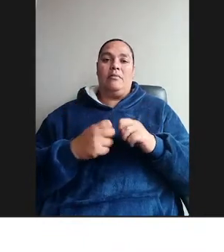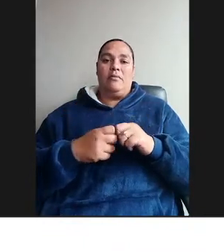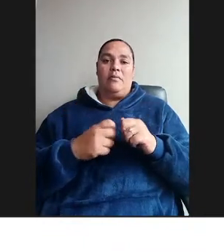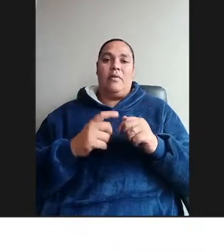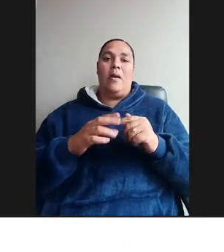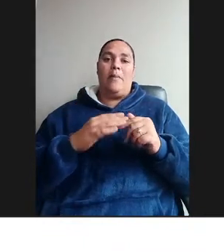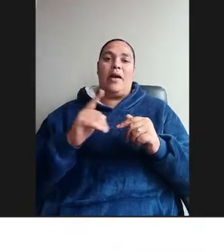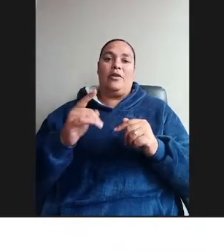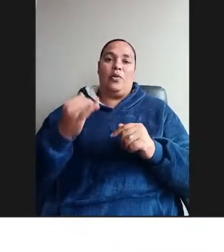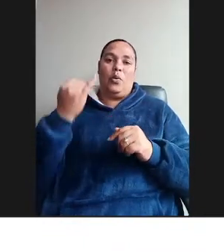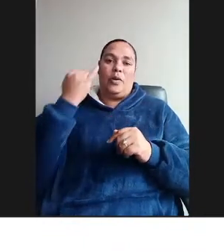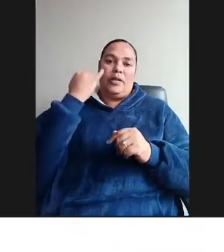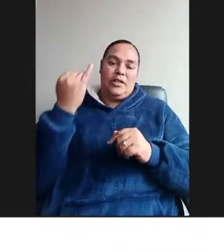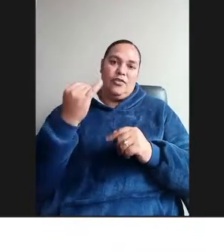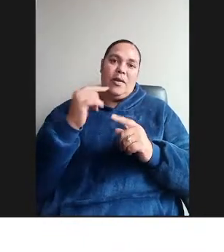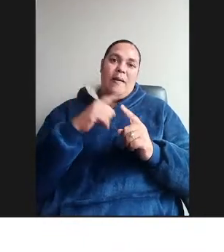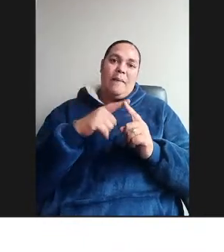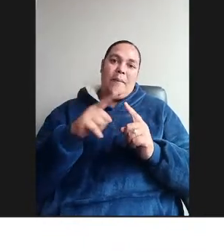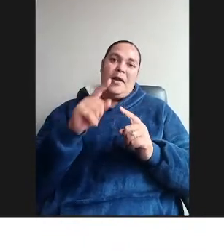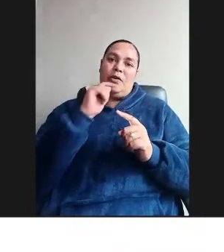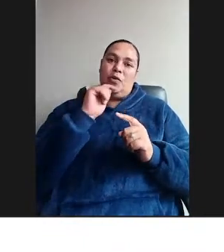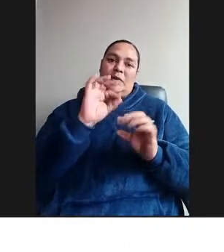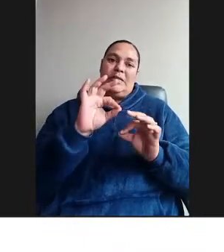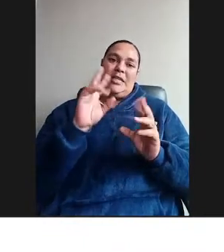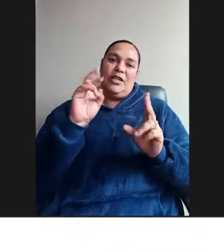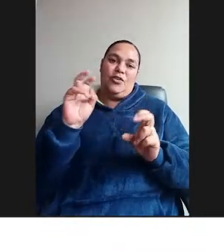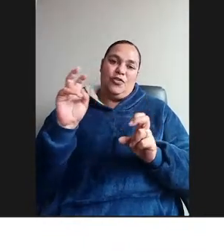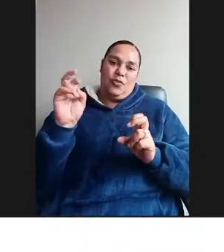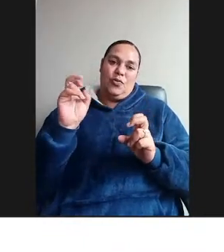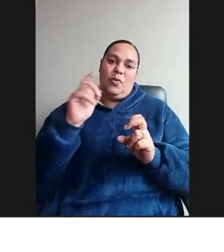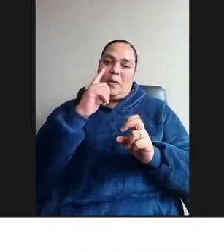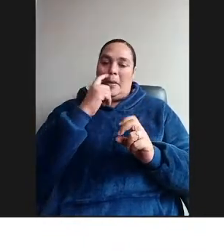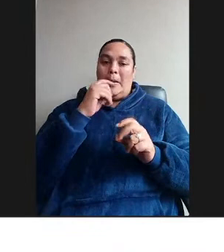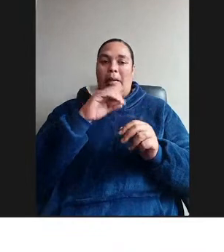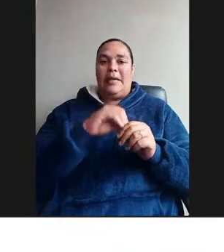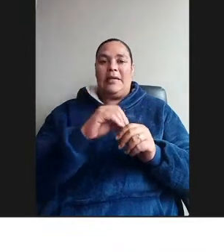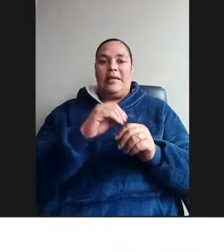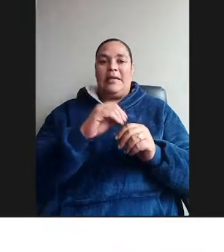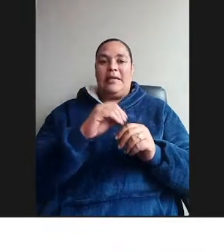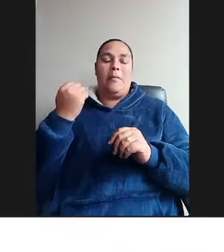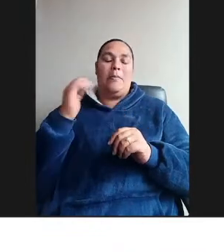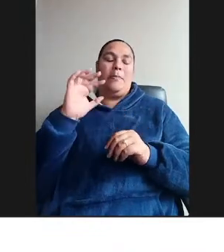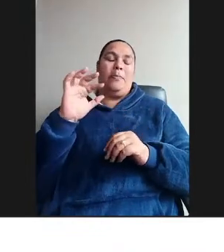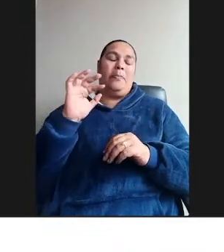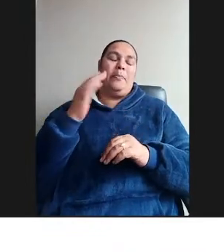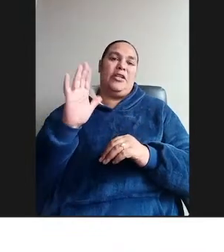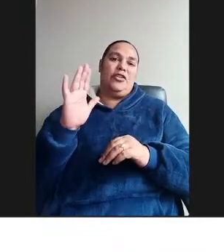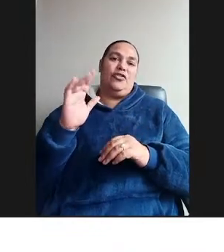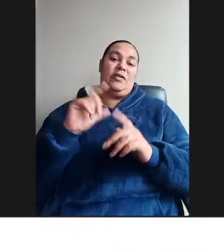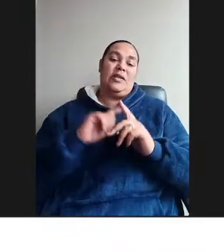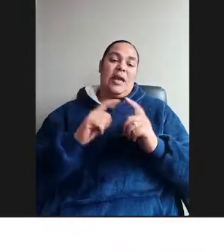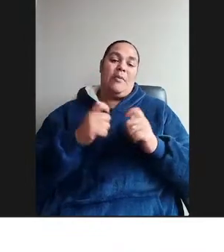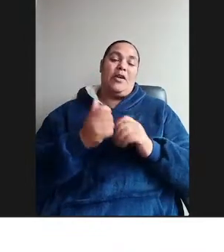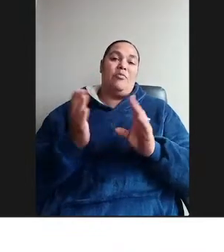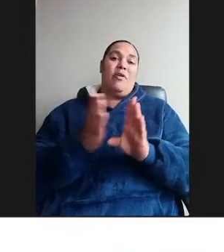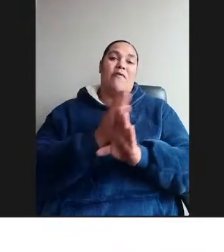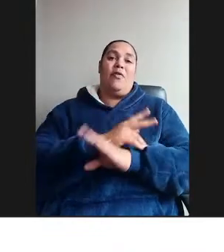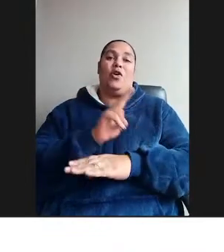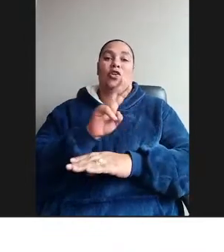Initially, that issue was in the Petitions Committee before 2014, and it